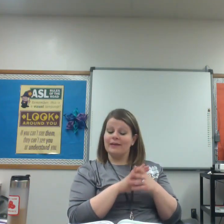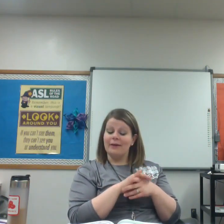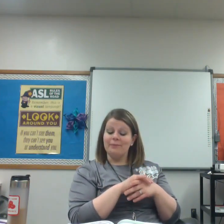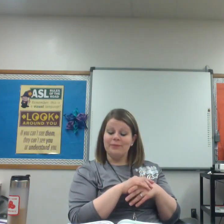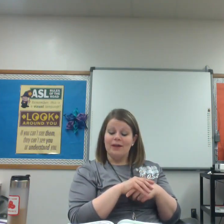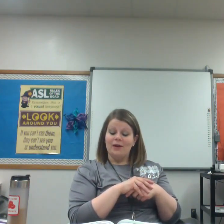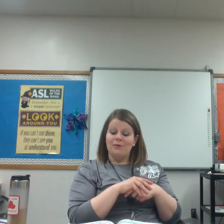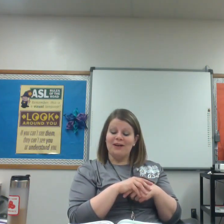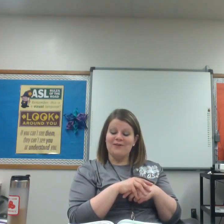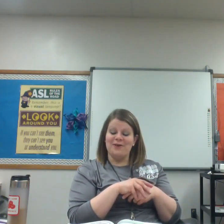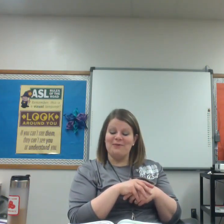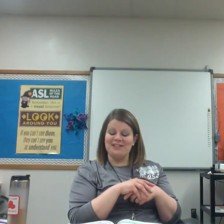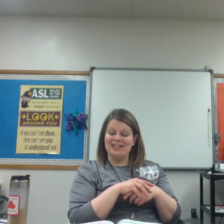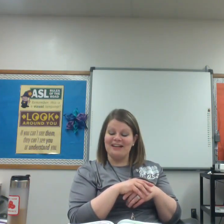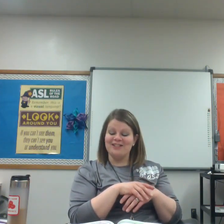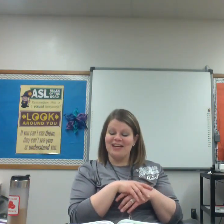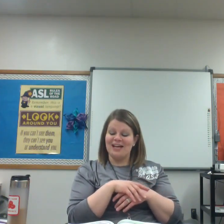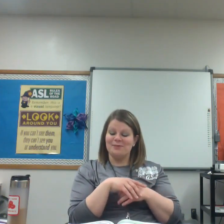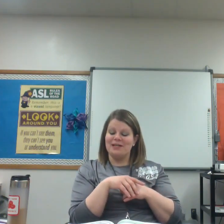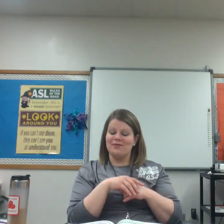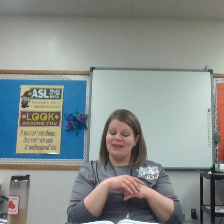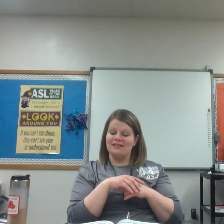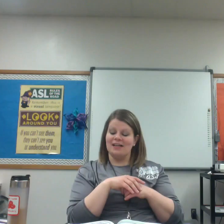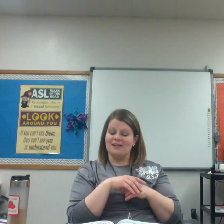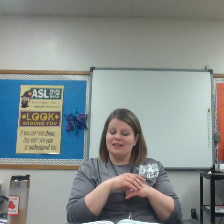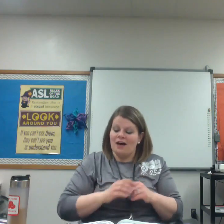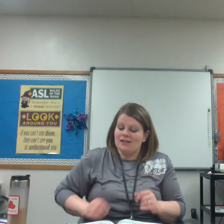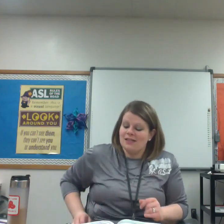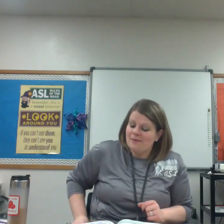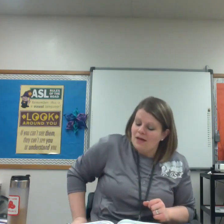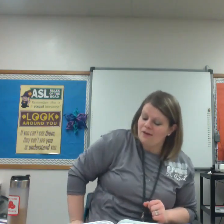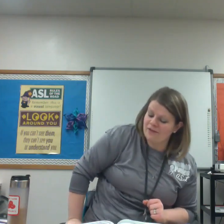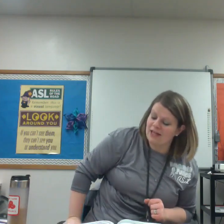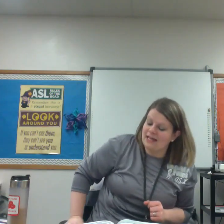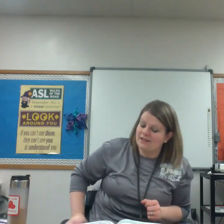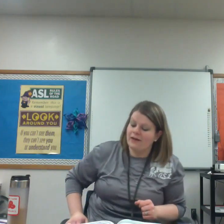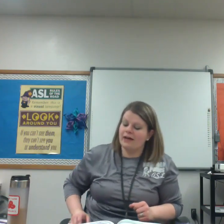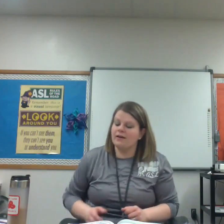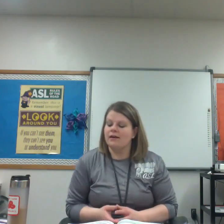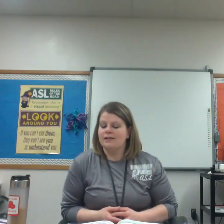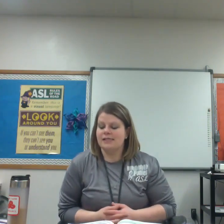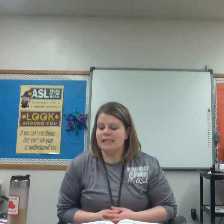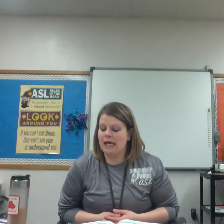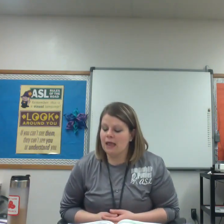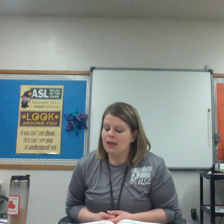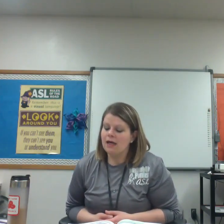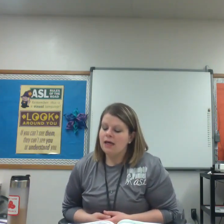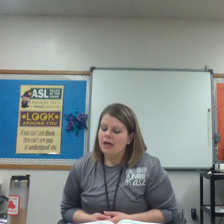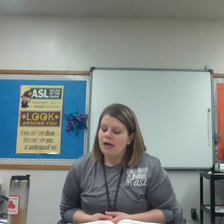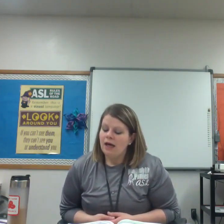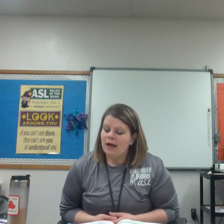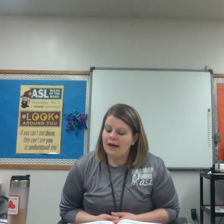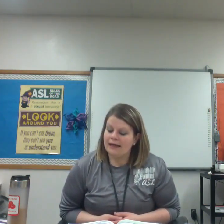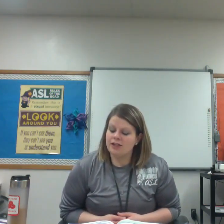Okay. Okay. One of the more challenging aspects of ASL is the concept of the classifier, CL. A hand shape